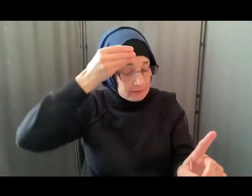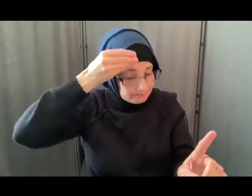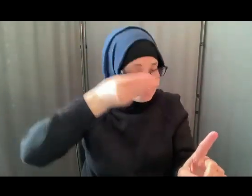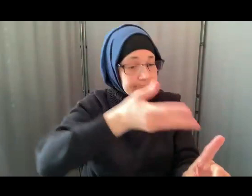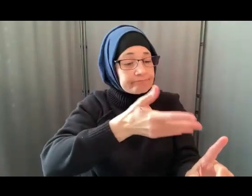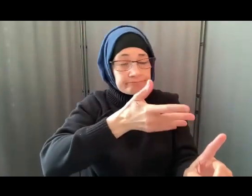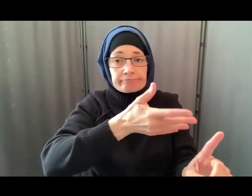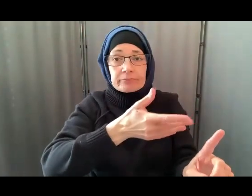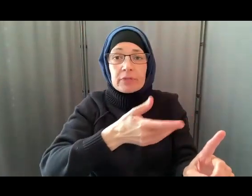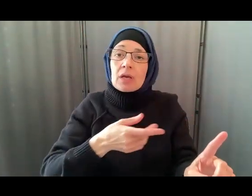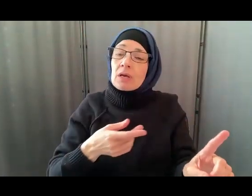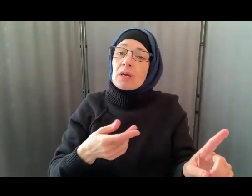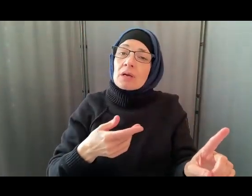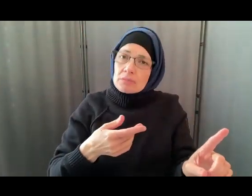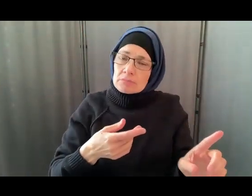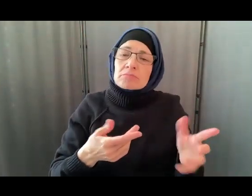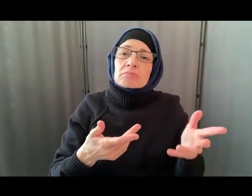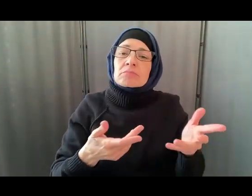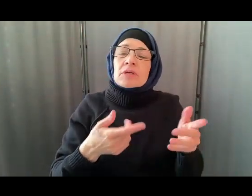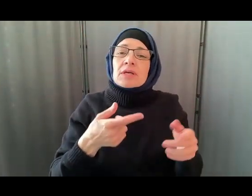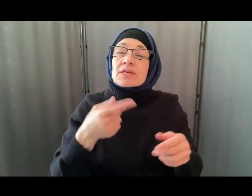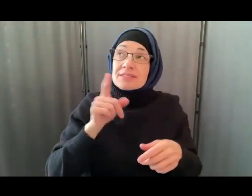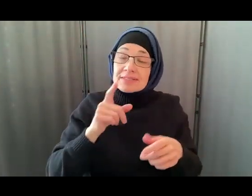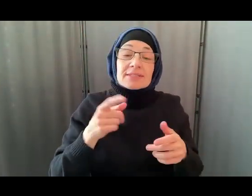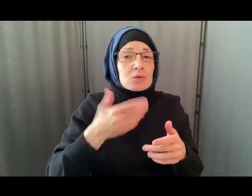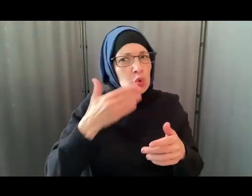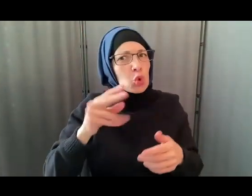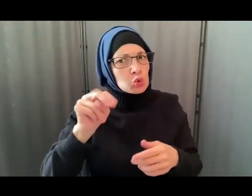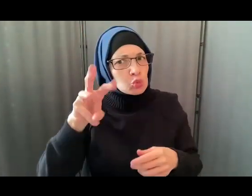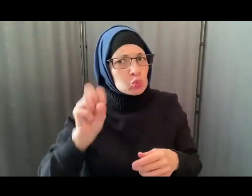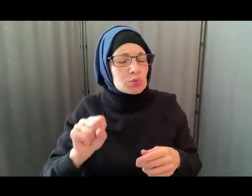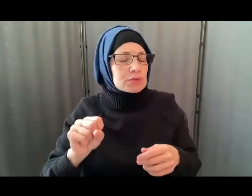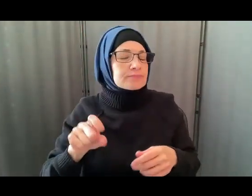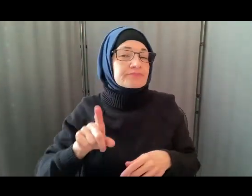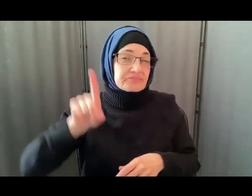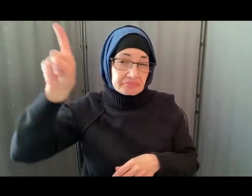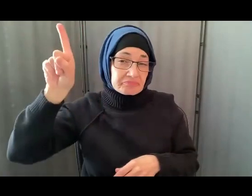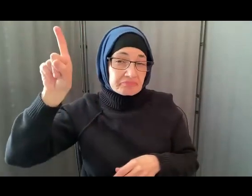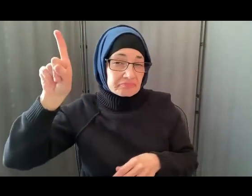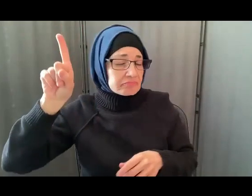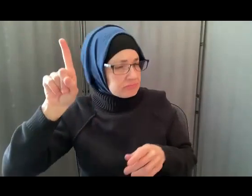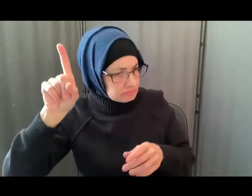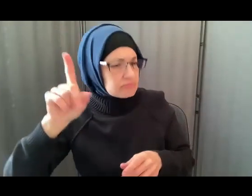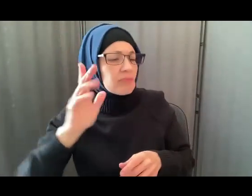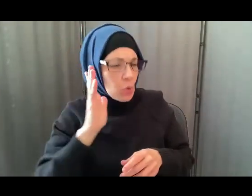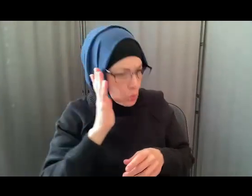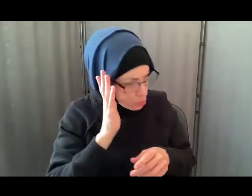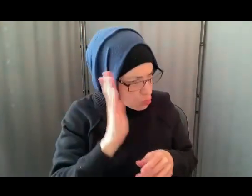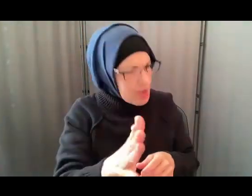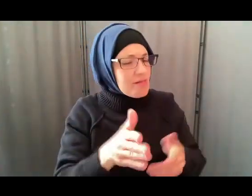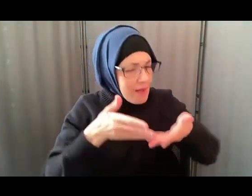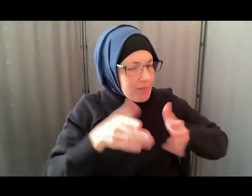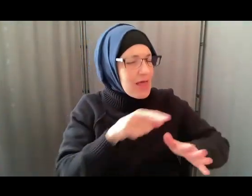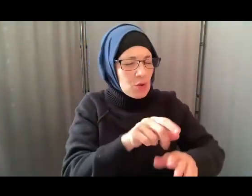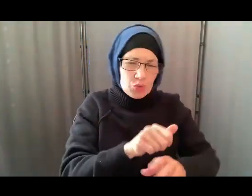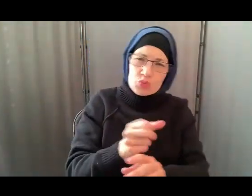ta'ala is the one who is giving him the great conquest of Mecca.